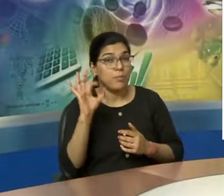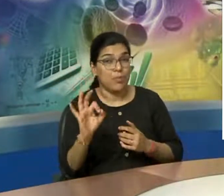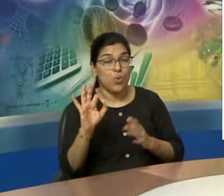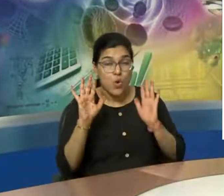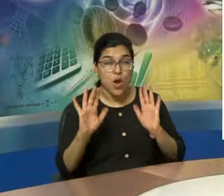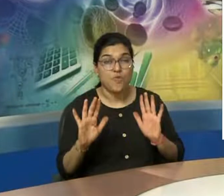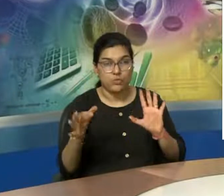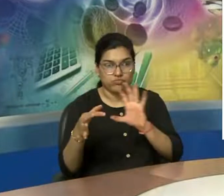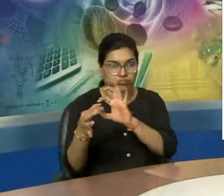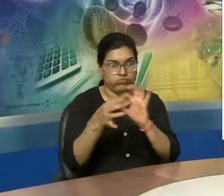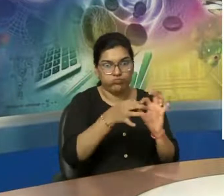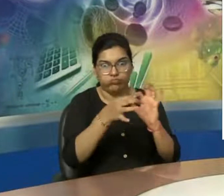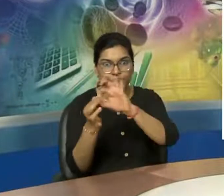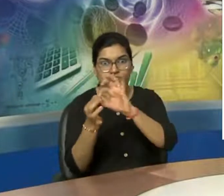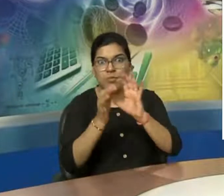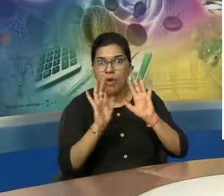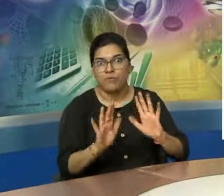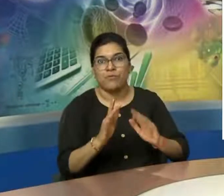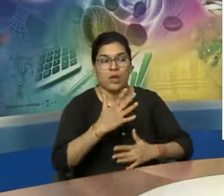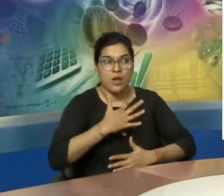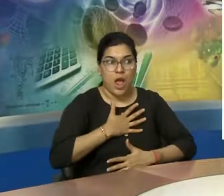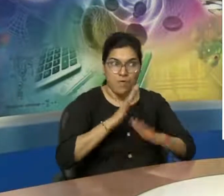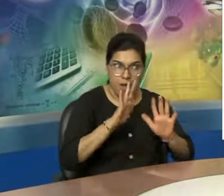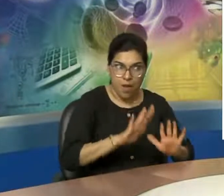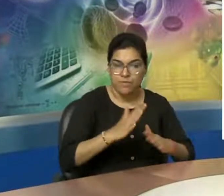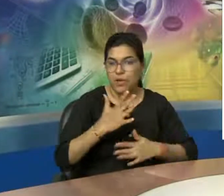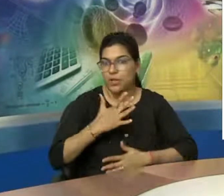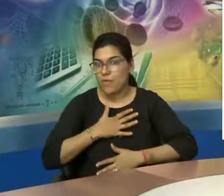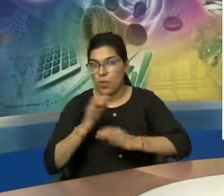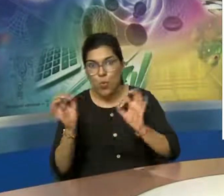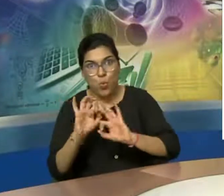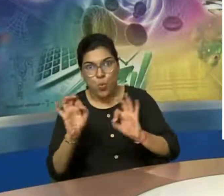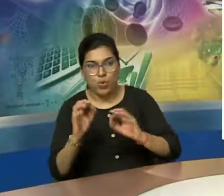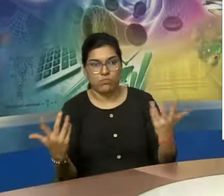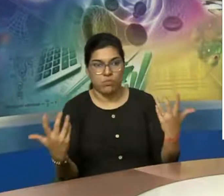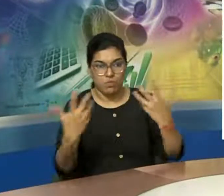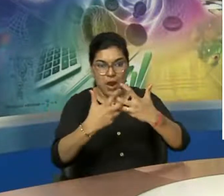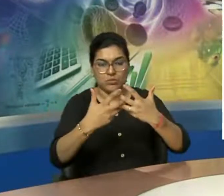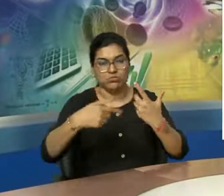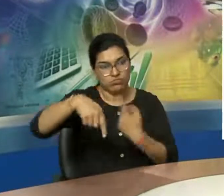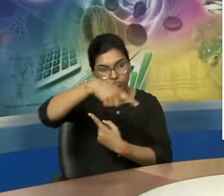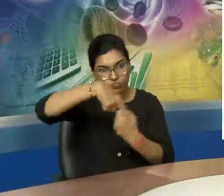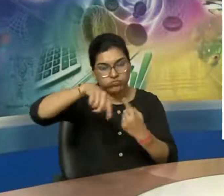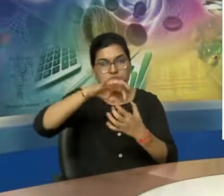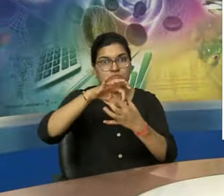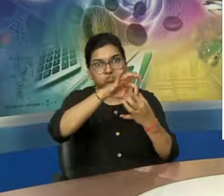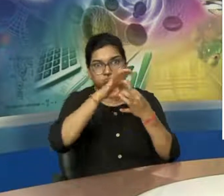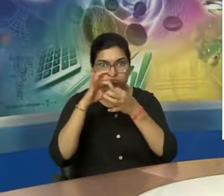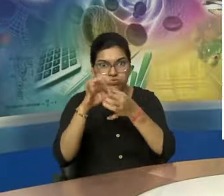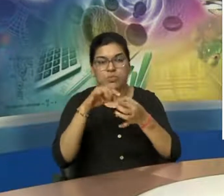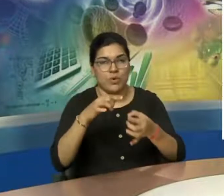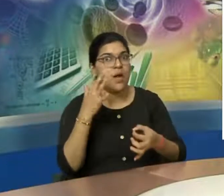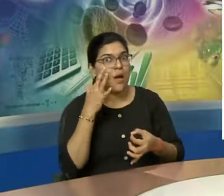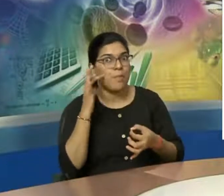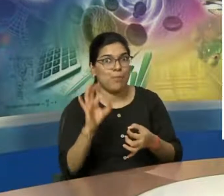The next point explains that the emphasis is on the relationship between